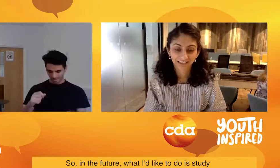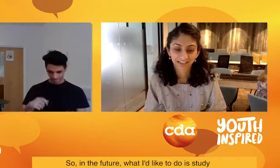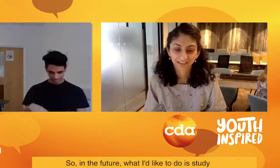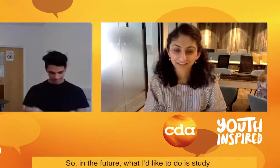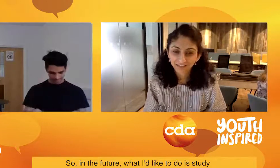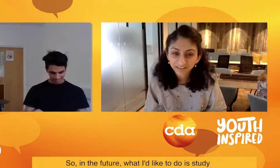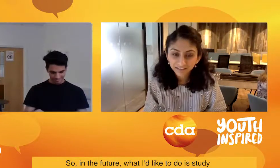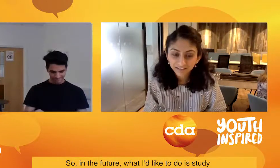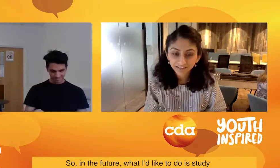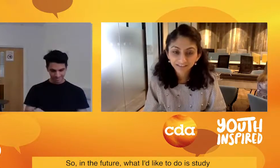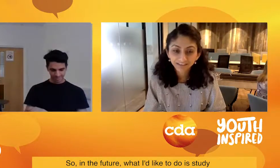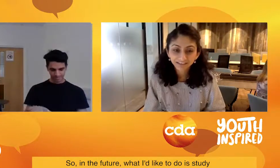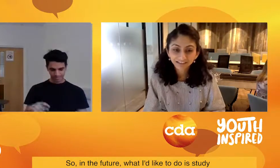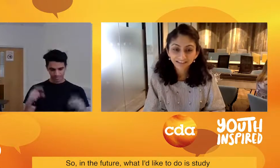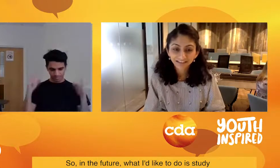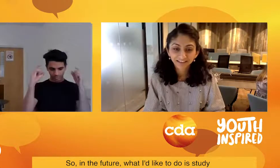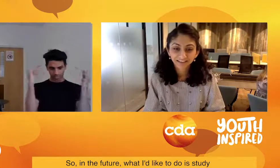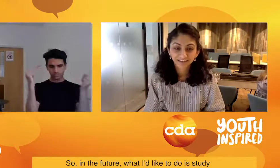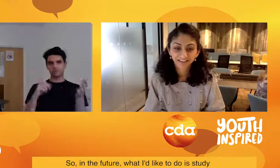what I'd like to do